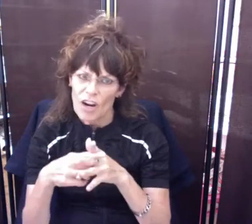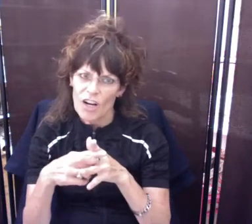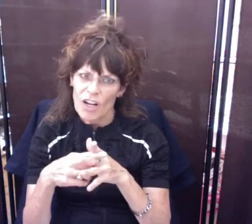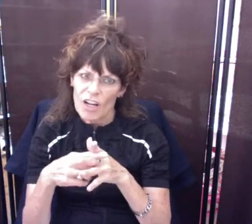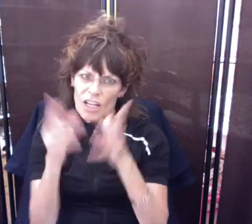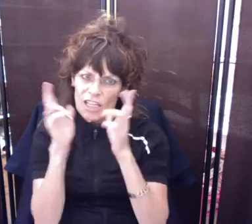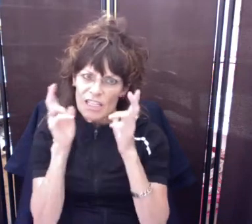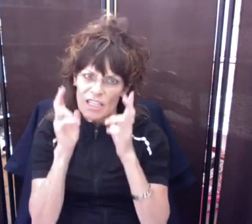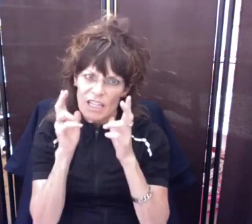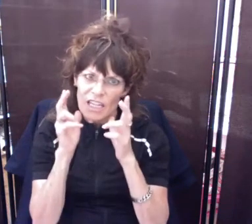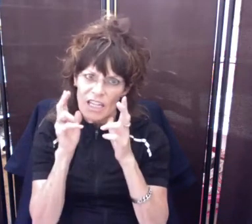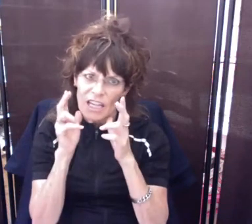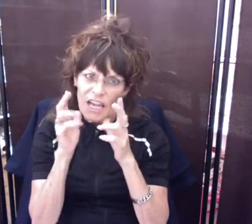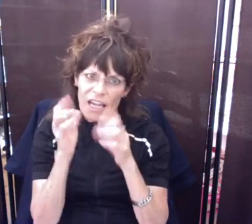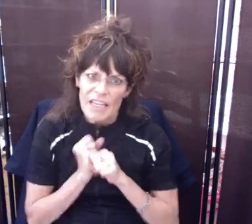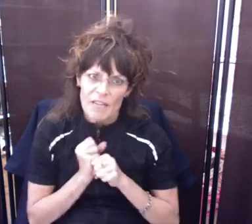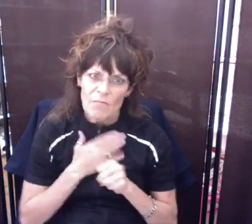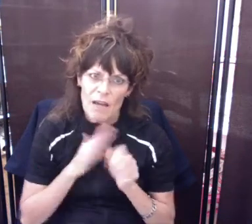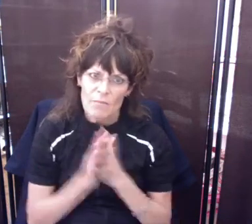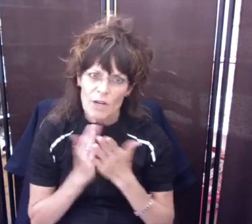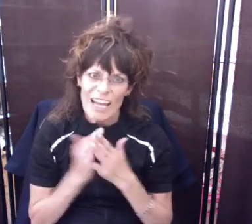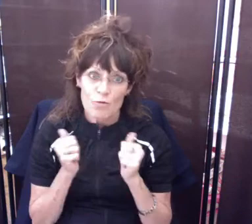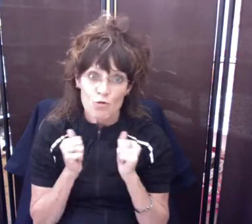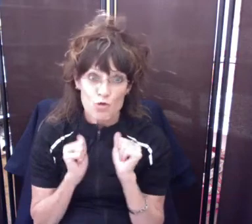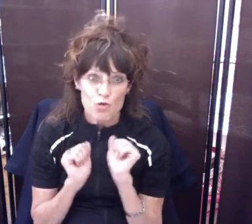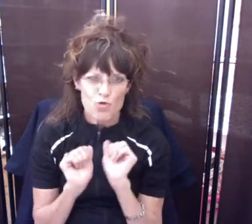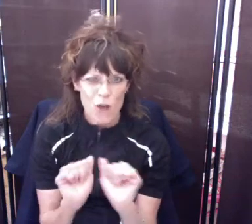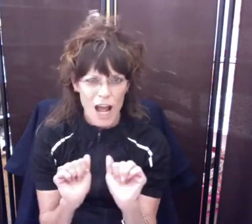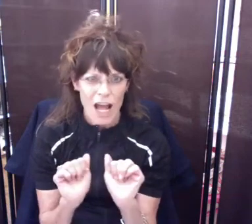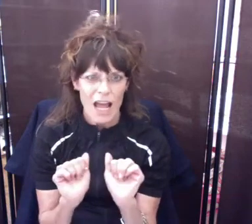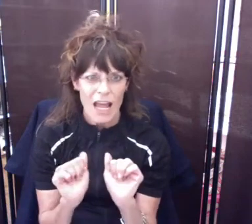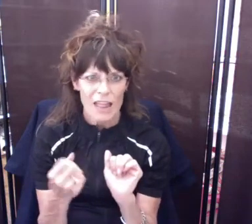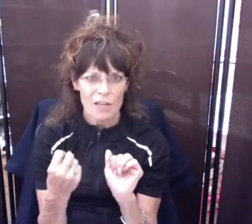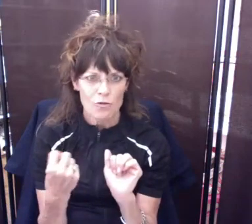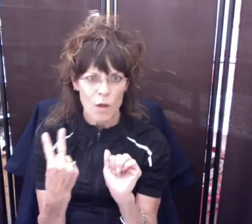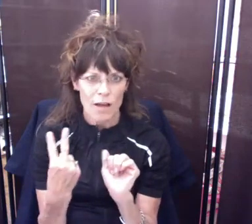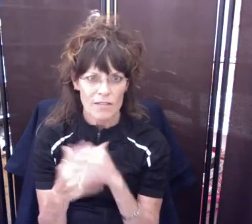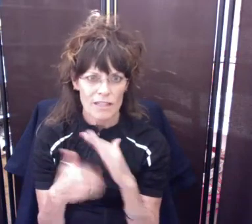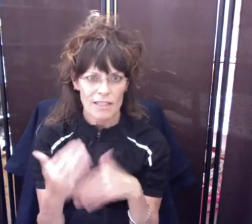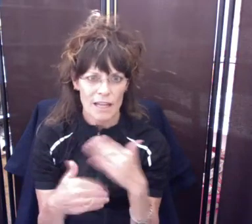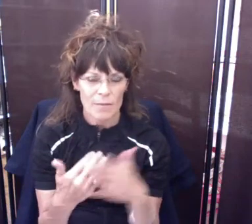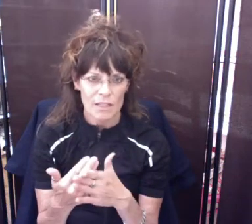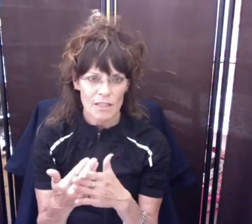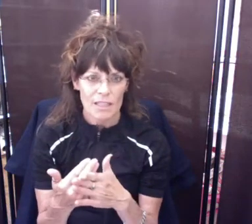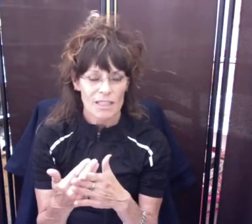book and maybe try this thing called the 12 steps. And this is another area where I think it was